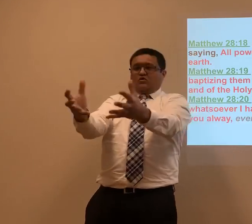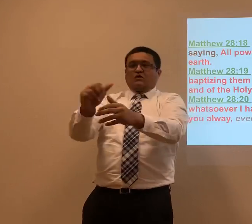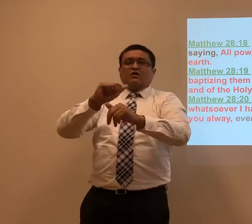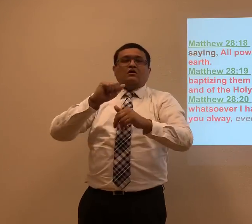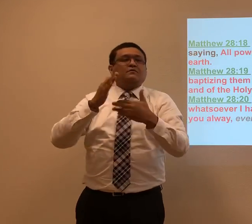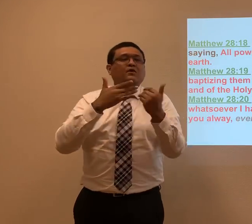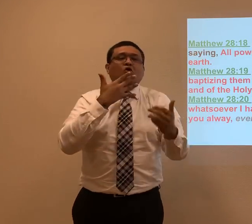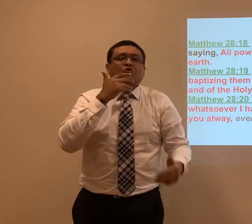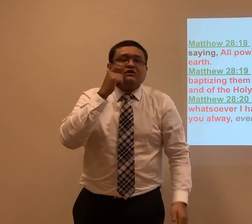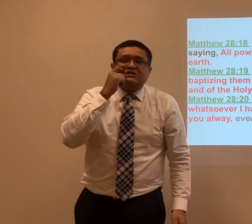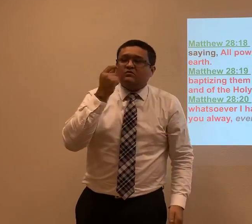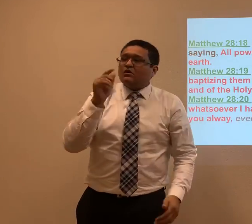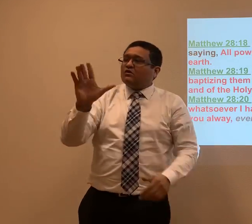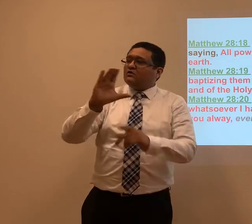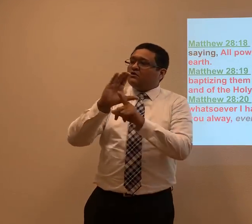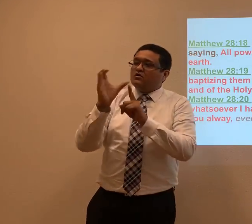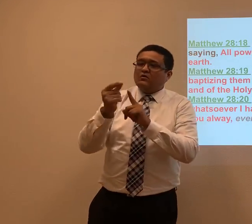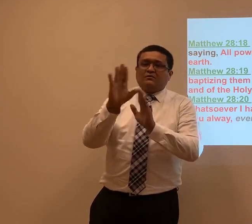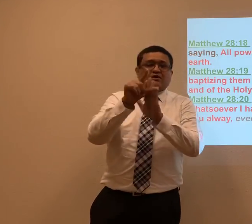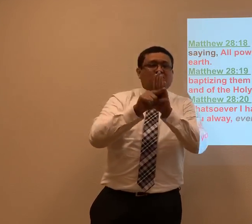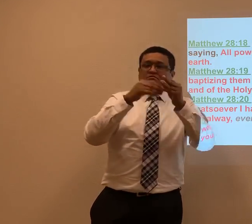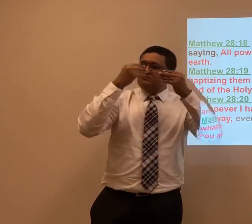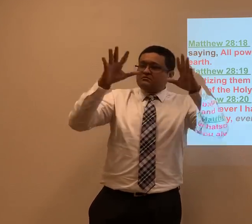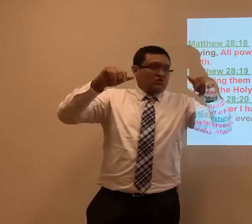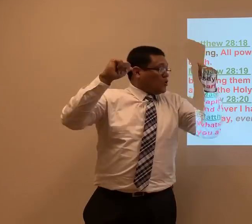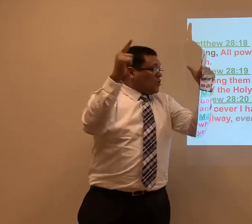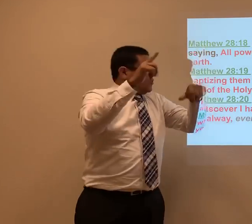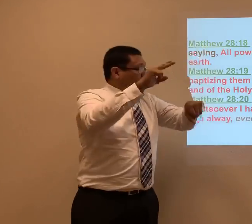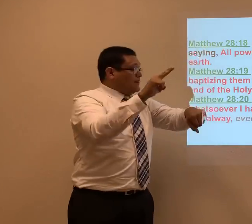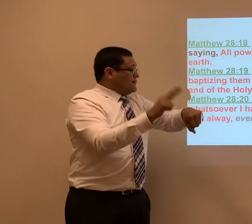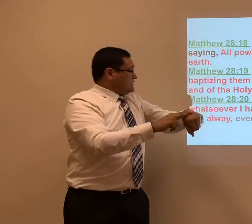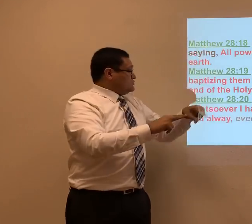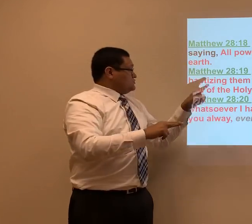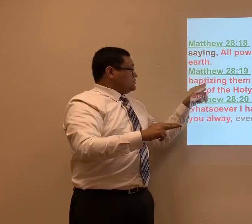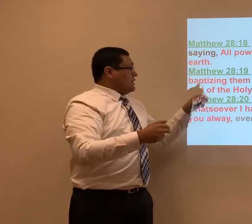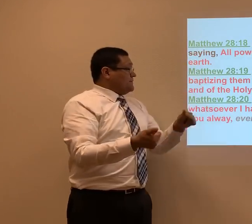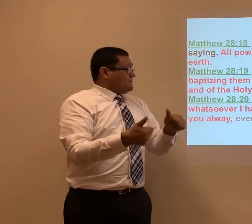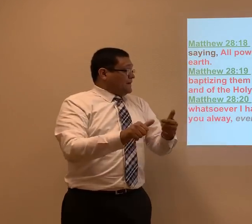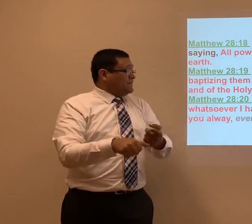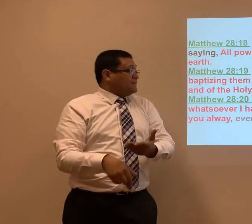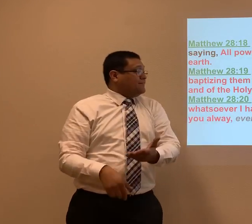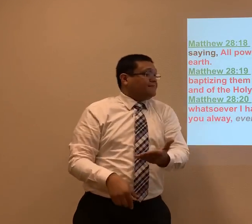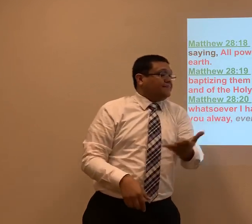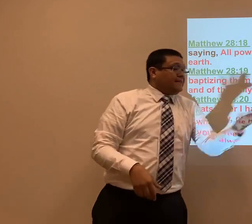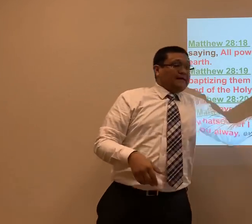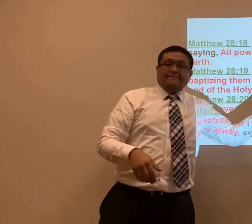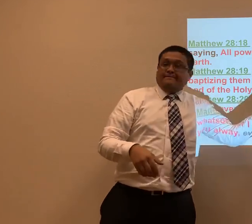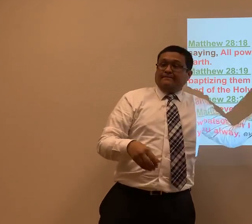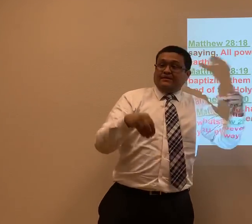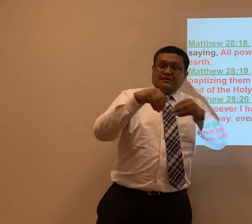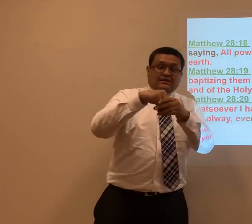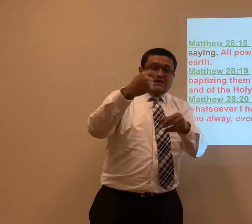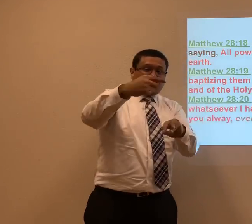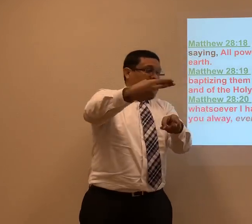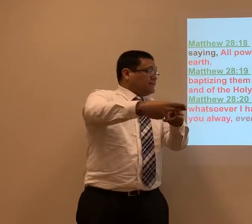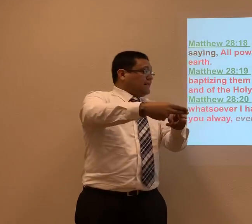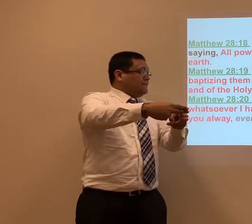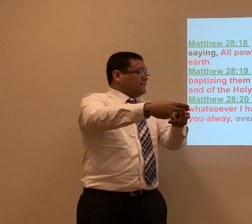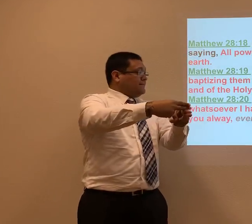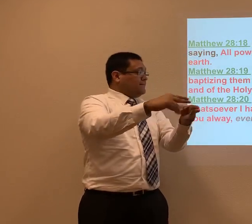world. It doesn't matter what color your skin is, what race you're from. It says, go to teaching all nations, baptizing